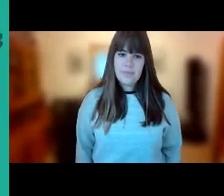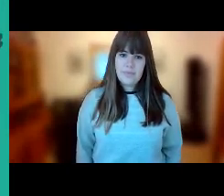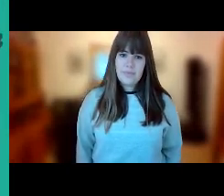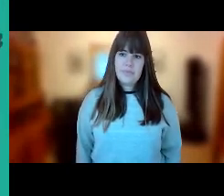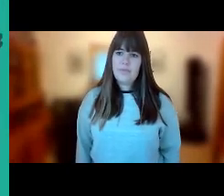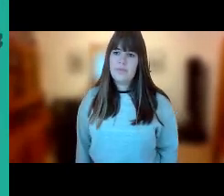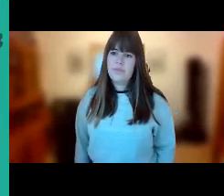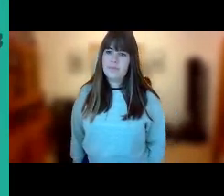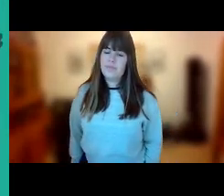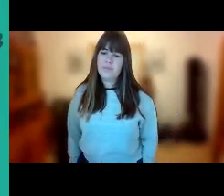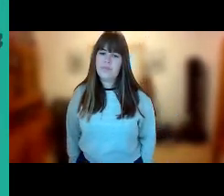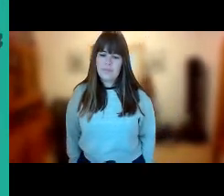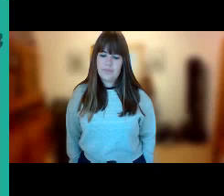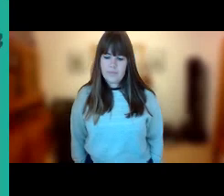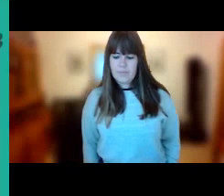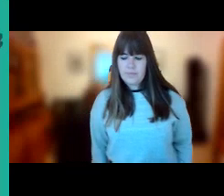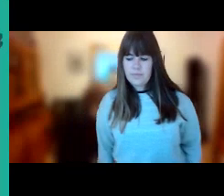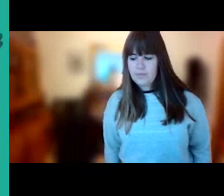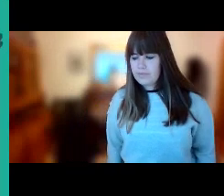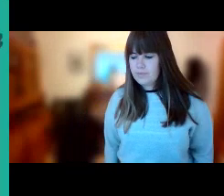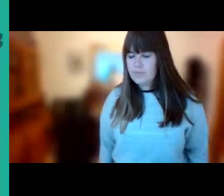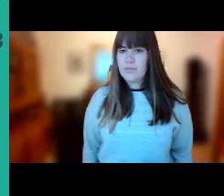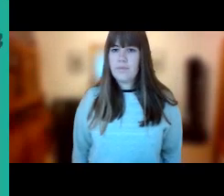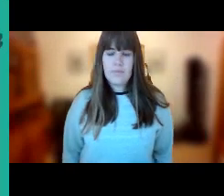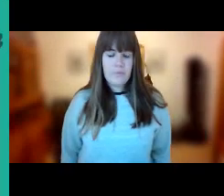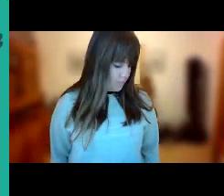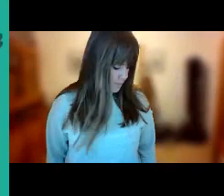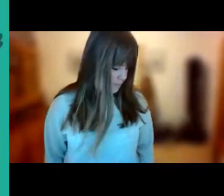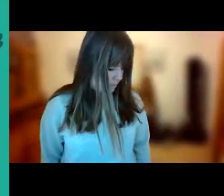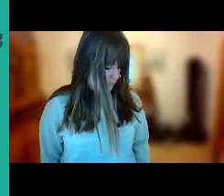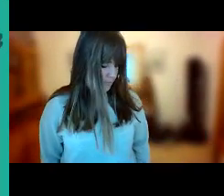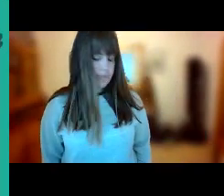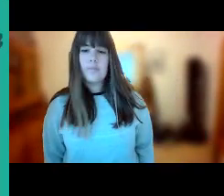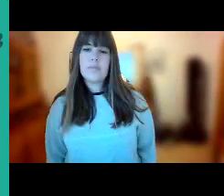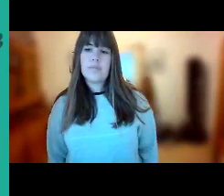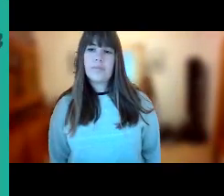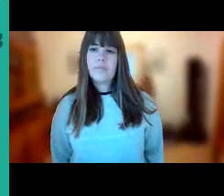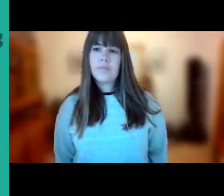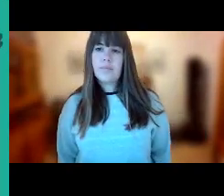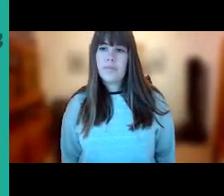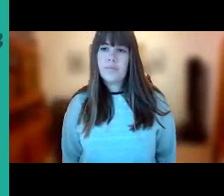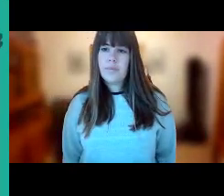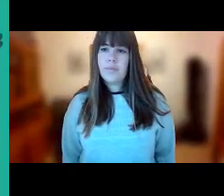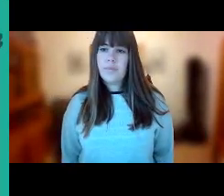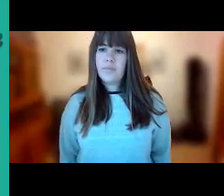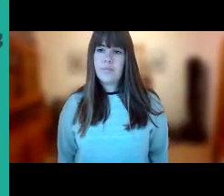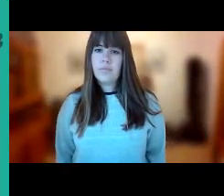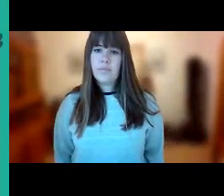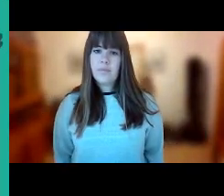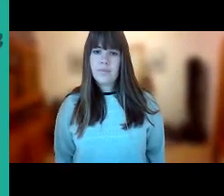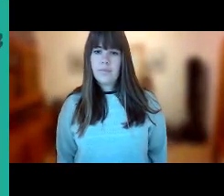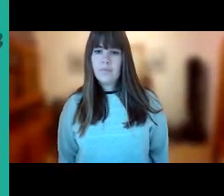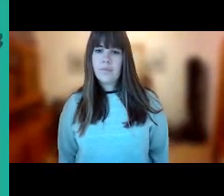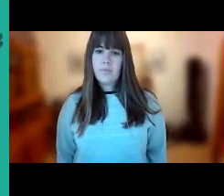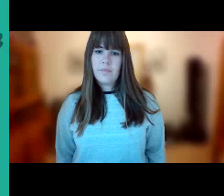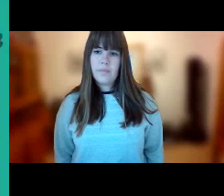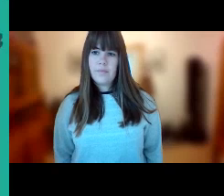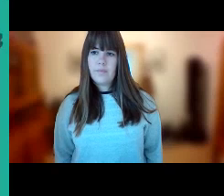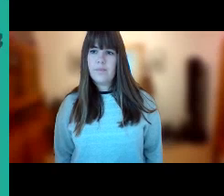volunteer pathways that values contribution, supports progression and reflects community diversity by building confidence and engagement,